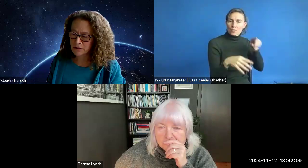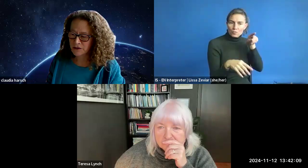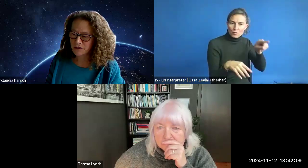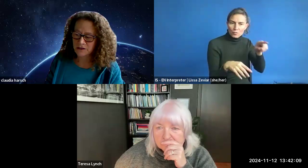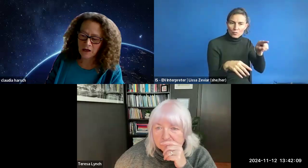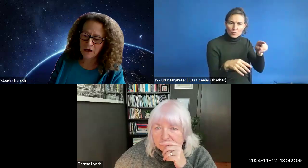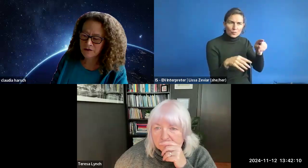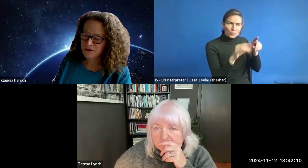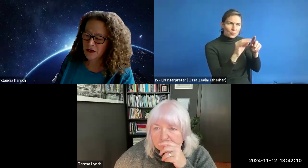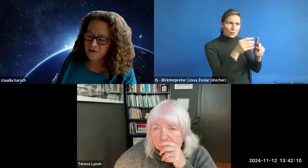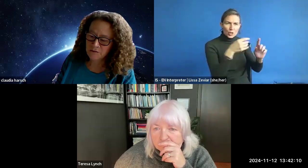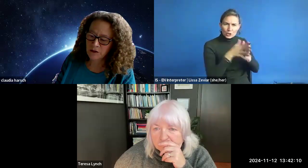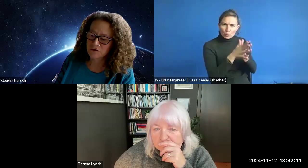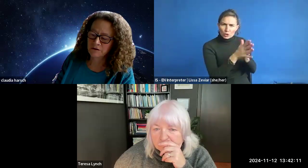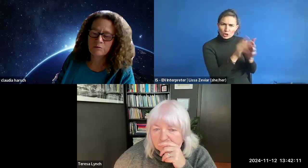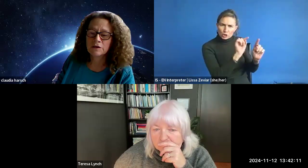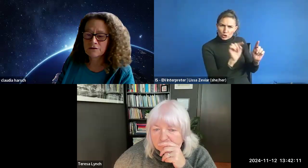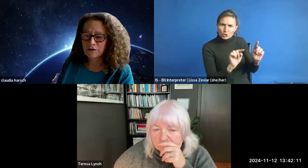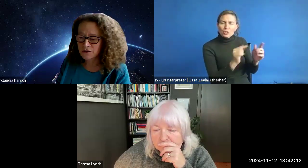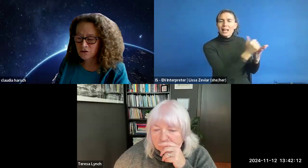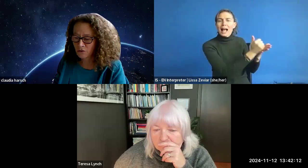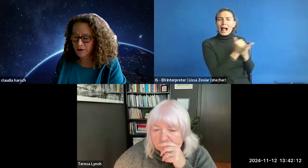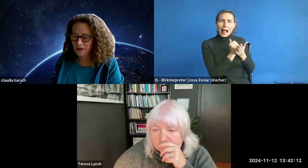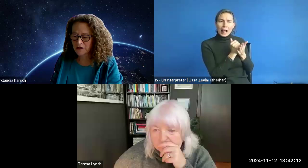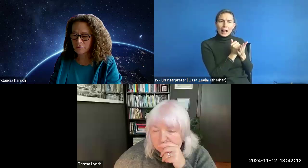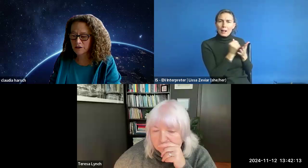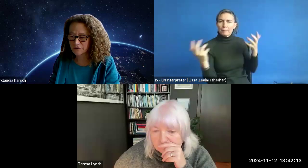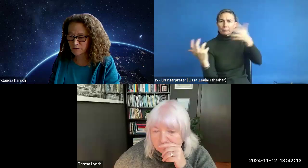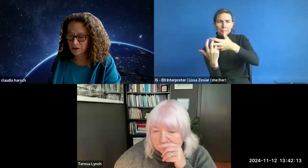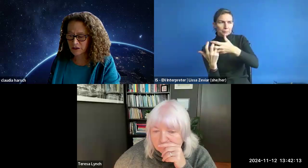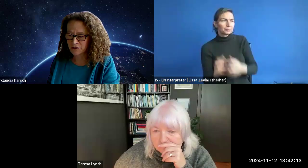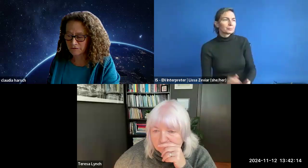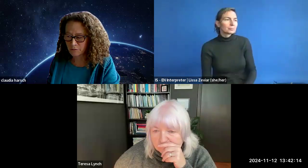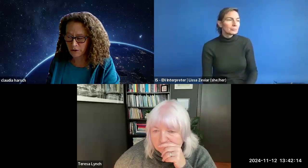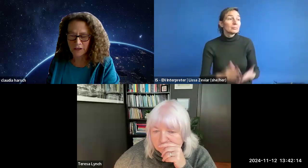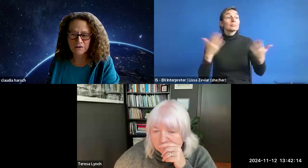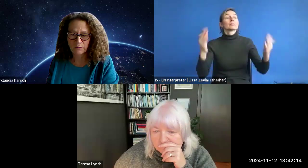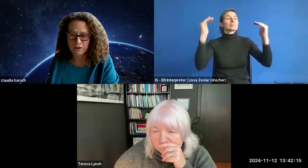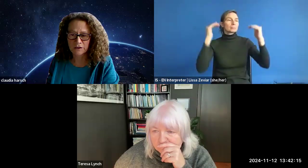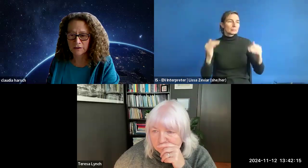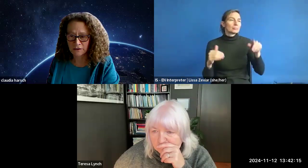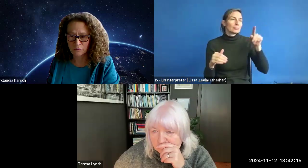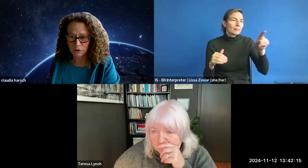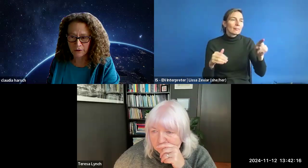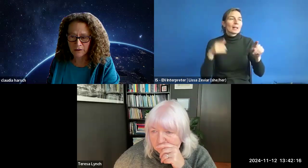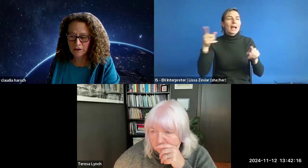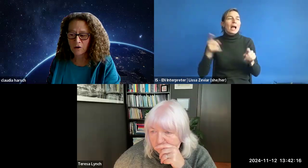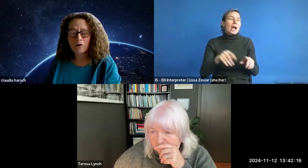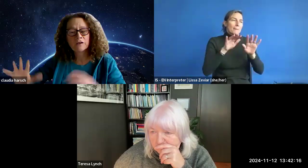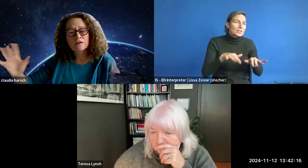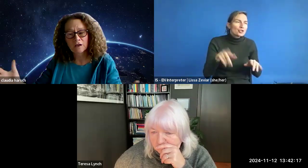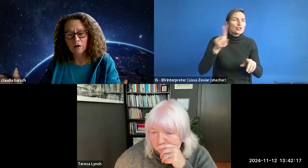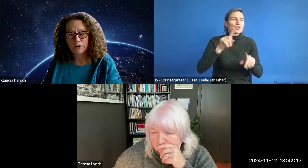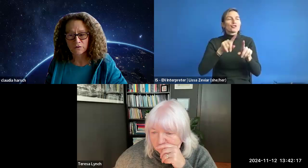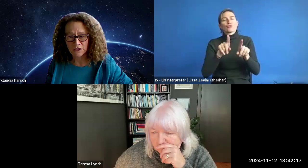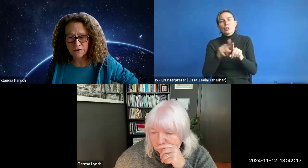the approaches, the tasks, the aspects of administering and scoring, as well as interpretation and reporting aspects and intended WASH-spec.